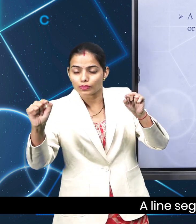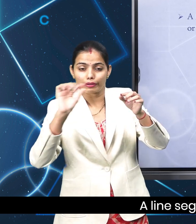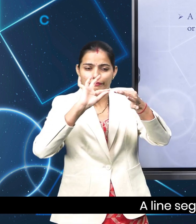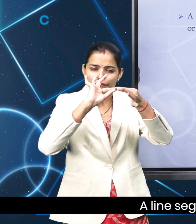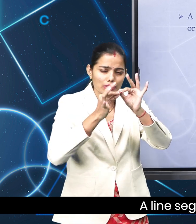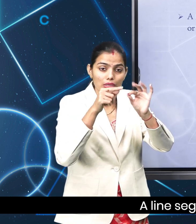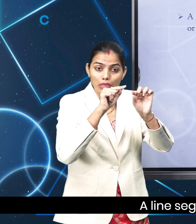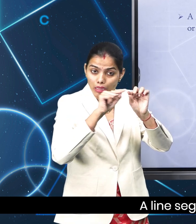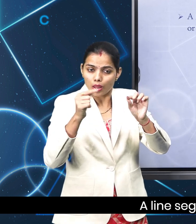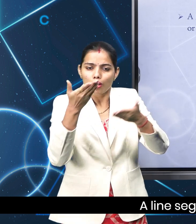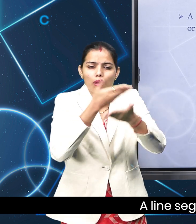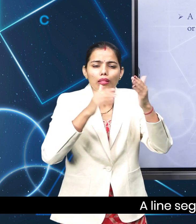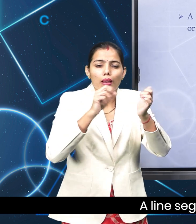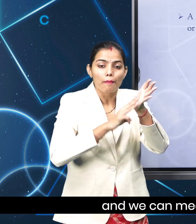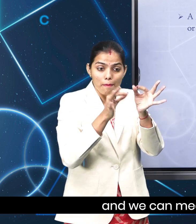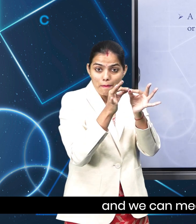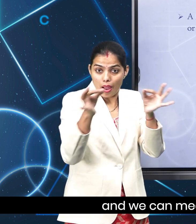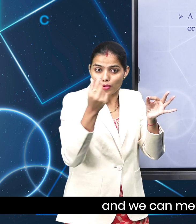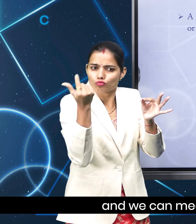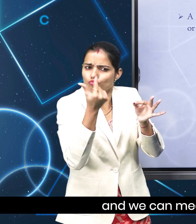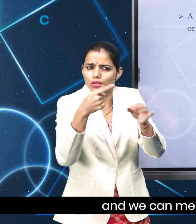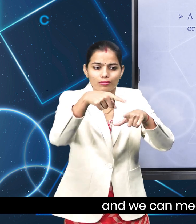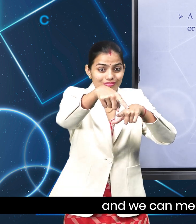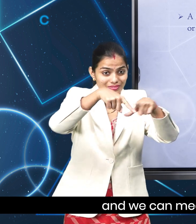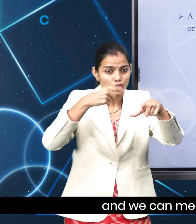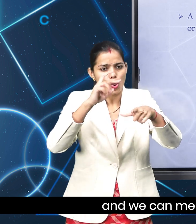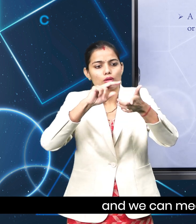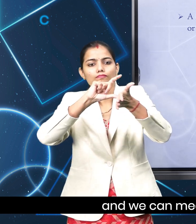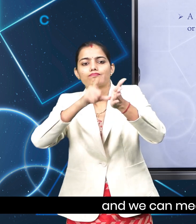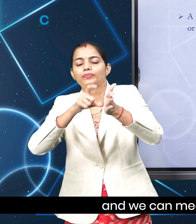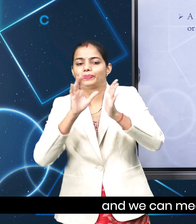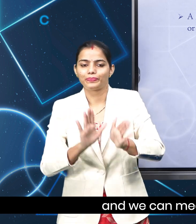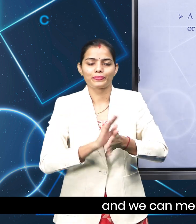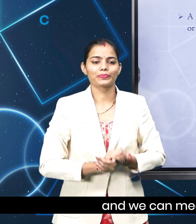segment has a fixed length and we can measure it using a ruler or divider.